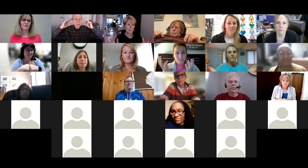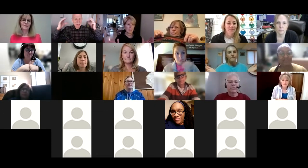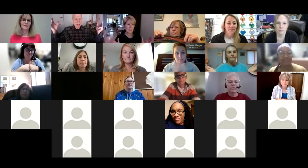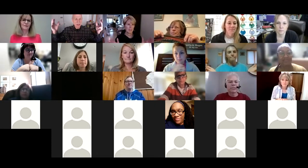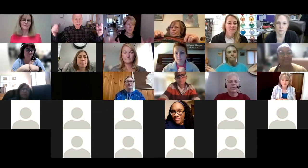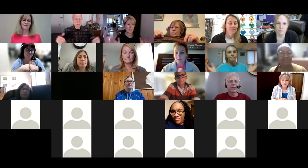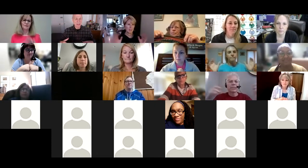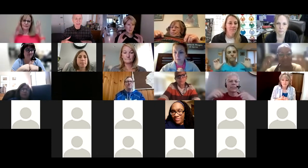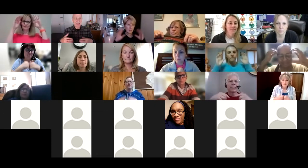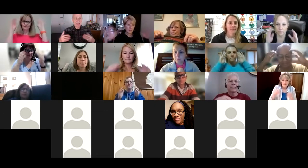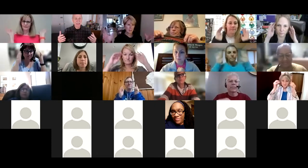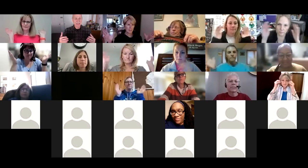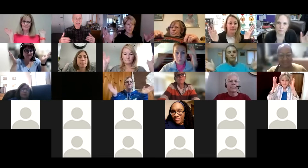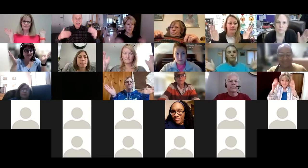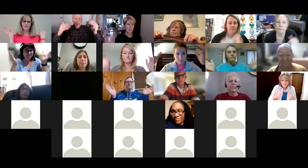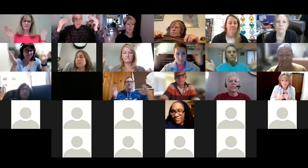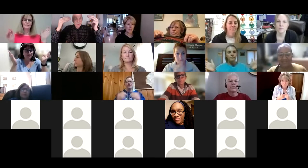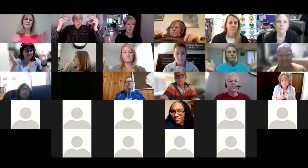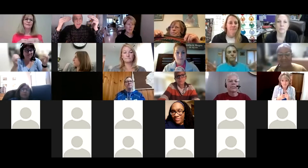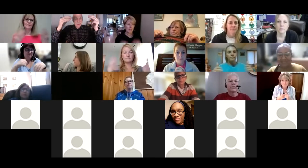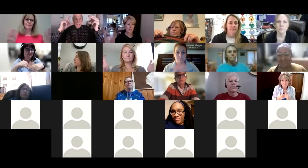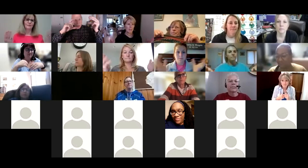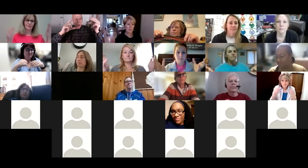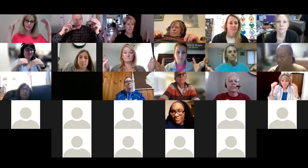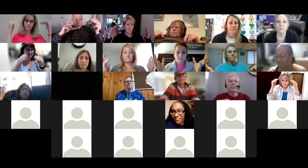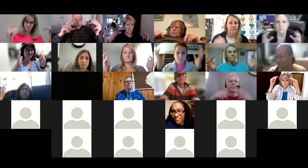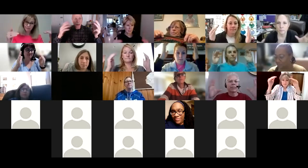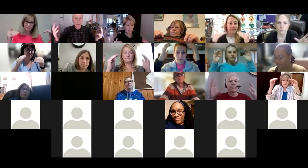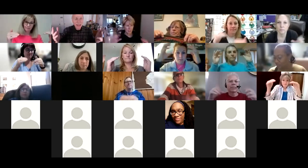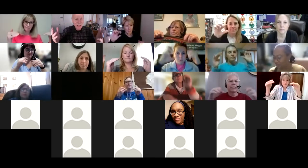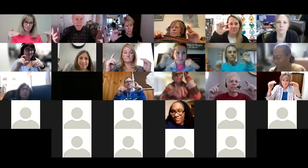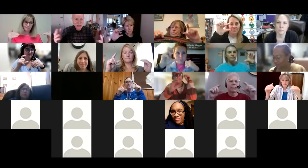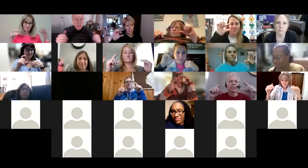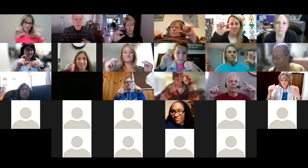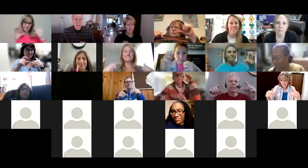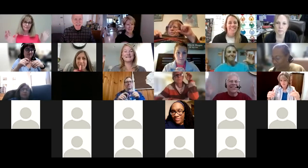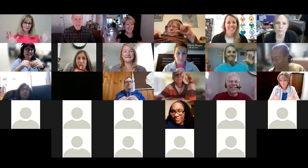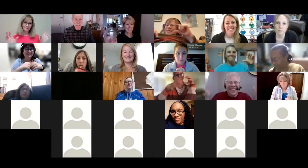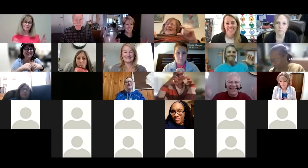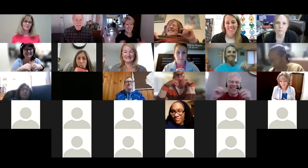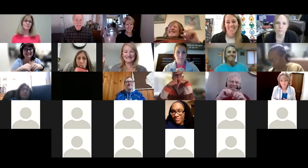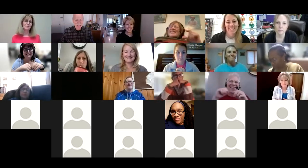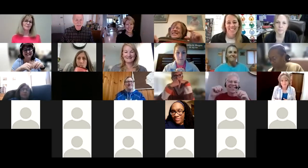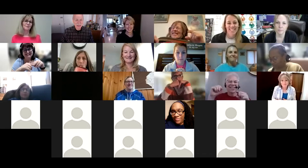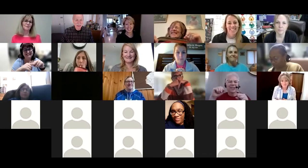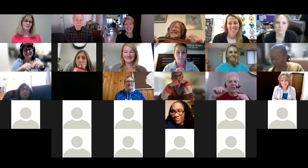a mysterious thing. It's a small rainbow. That's what an essay is. Here we go.